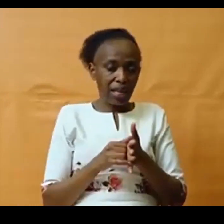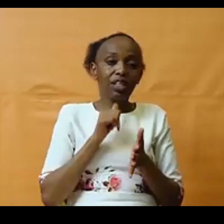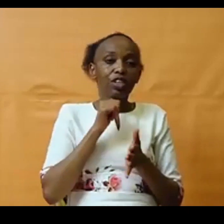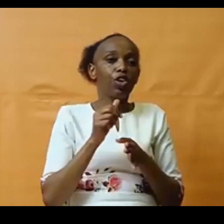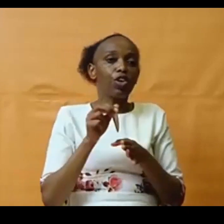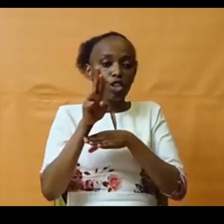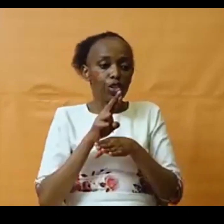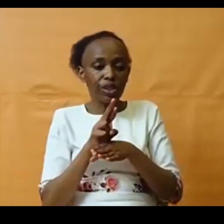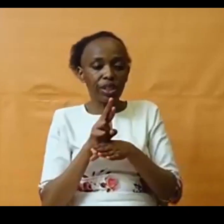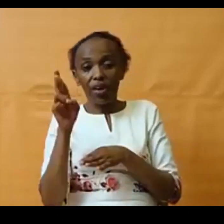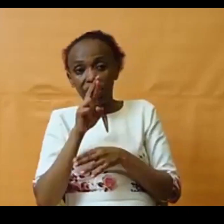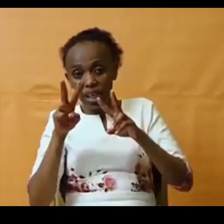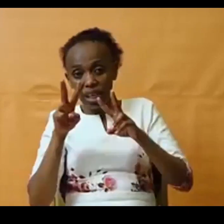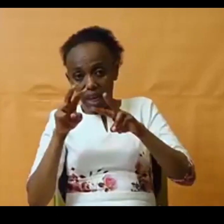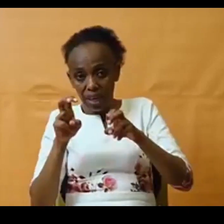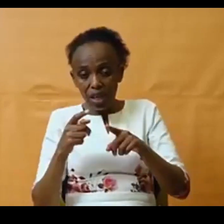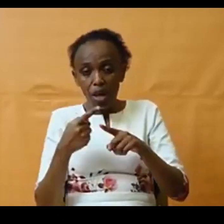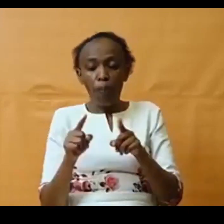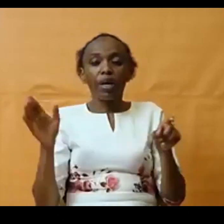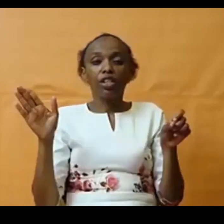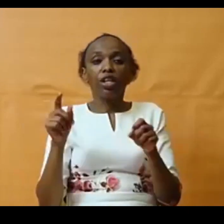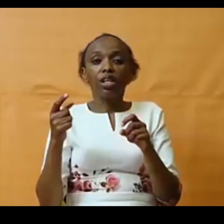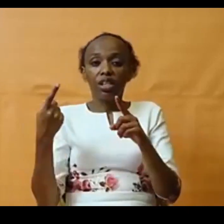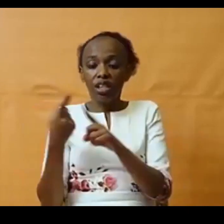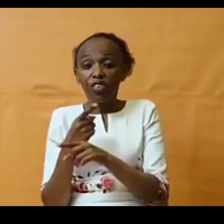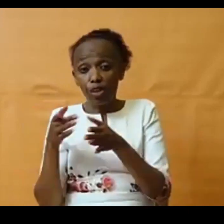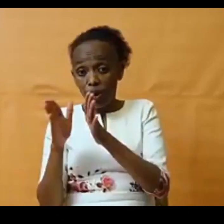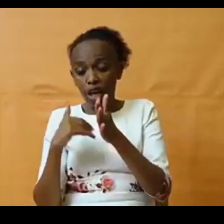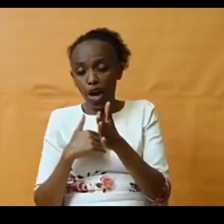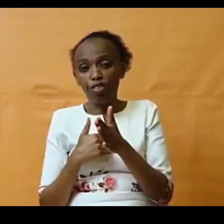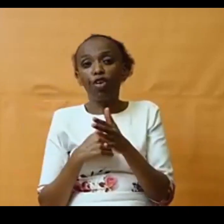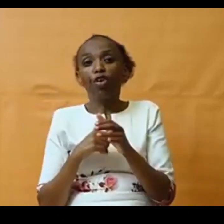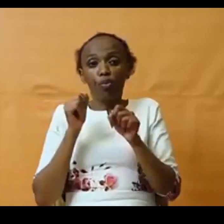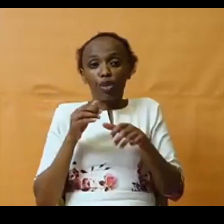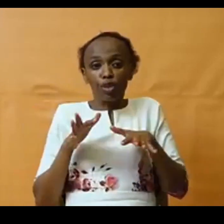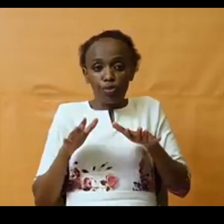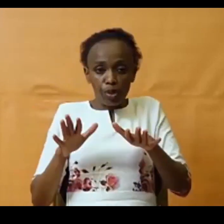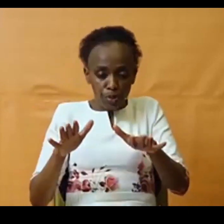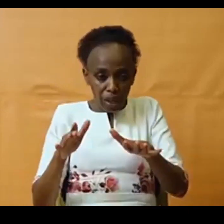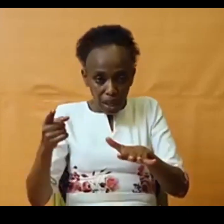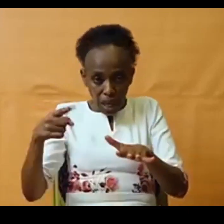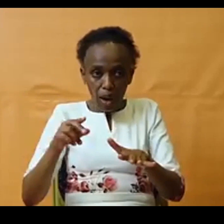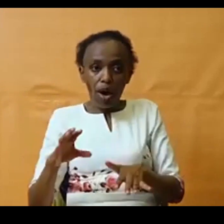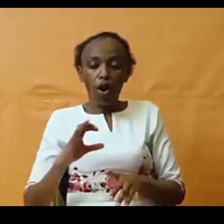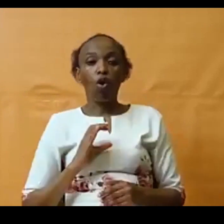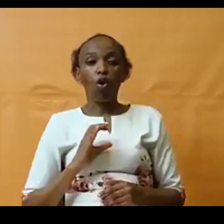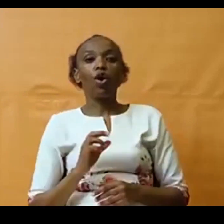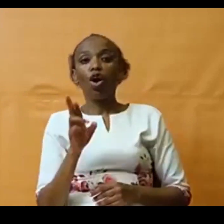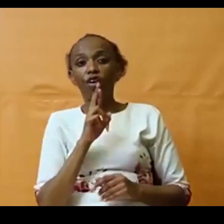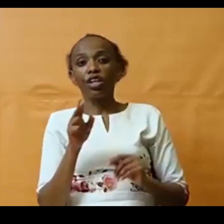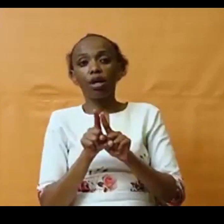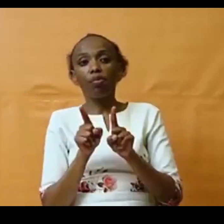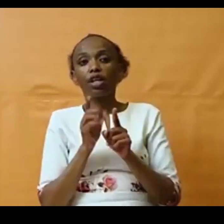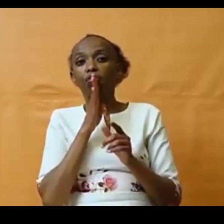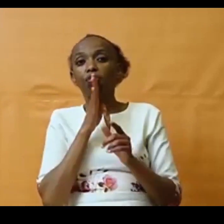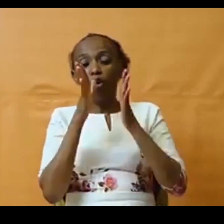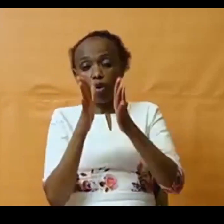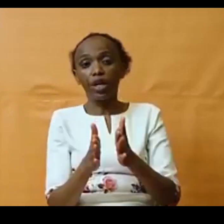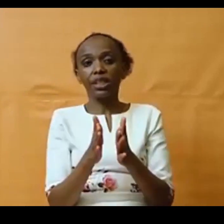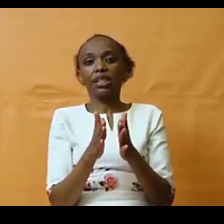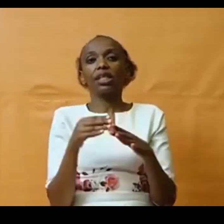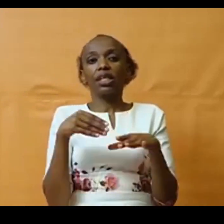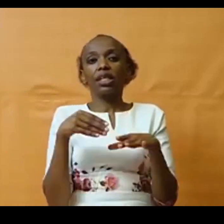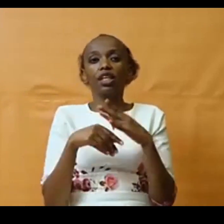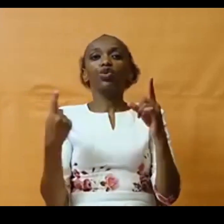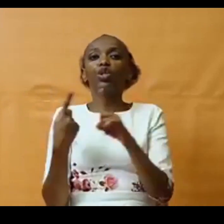analysis, uses a completely different way, so that we can spread our own risk as borrowers and into different